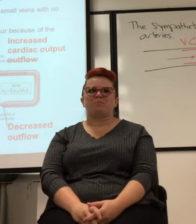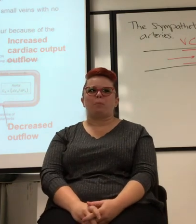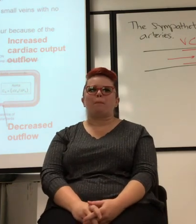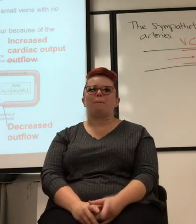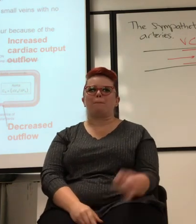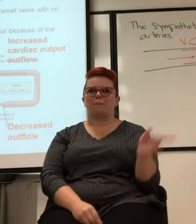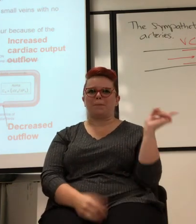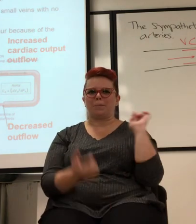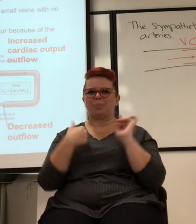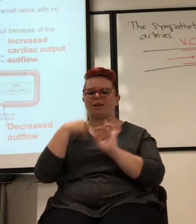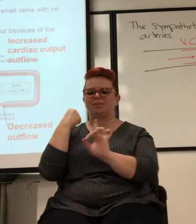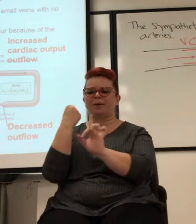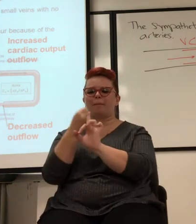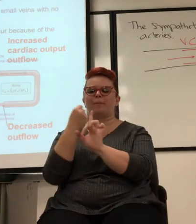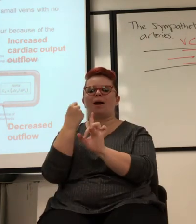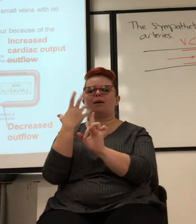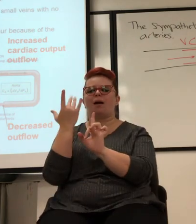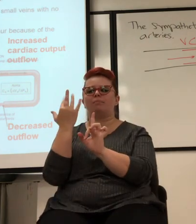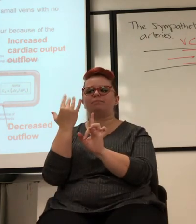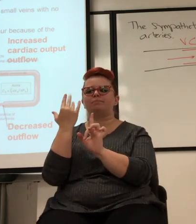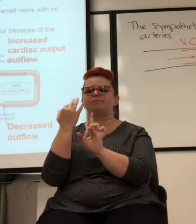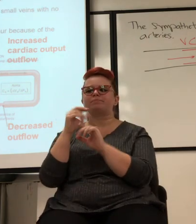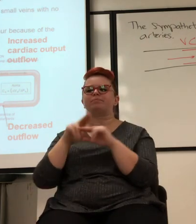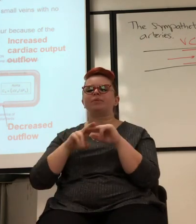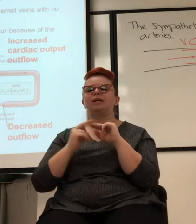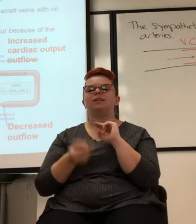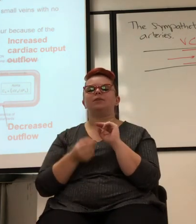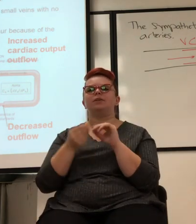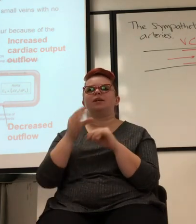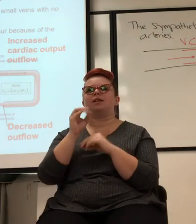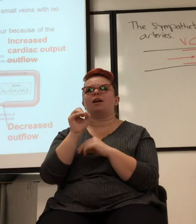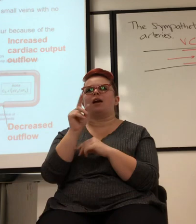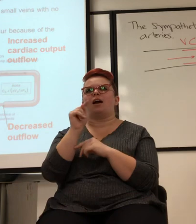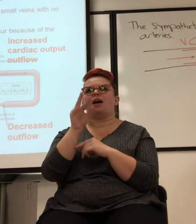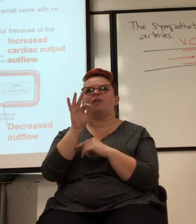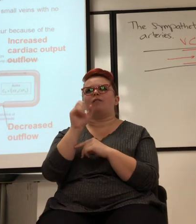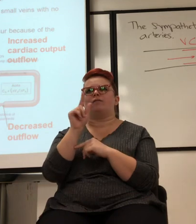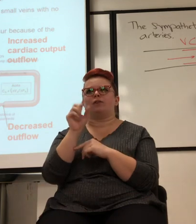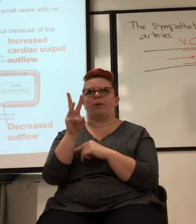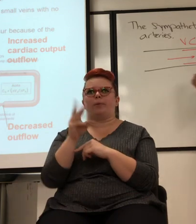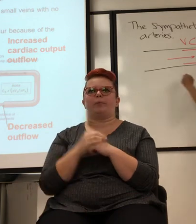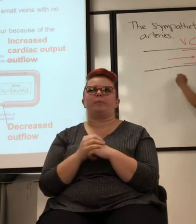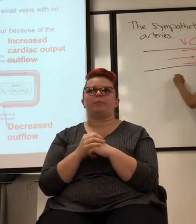This has the effect of decreasing the outflow.